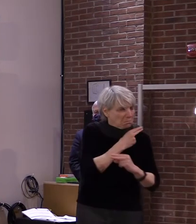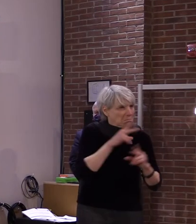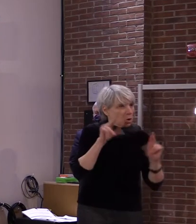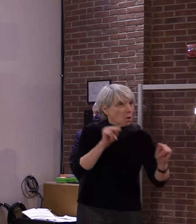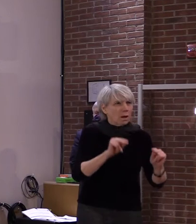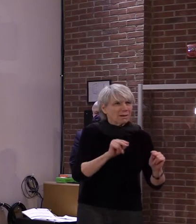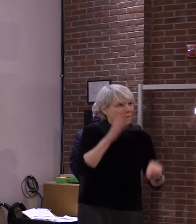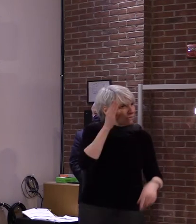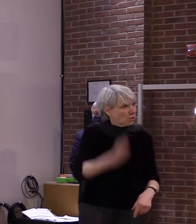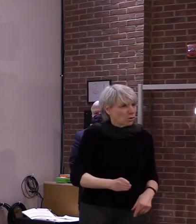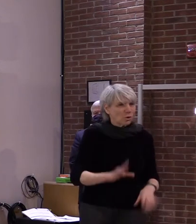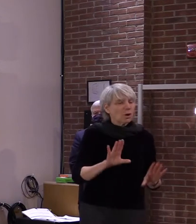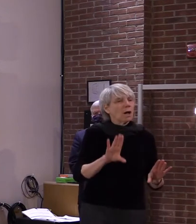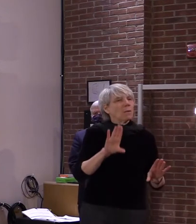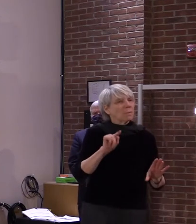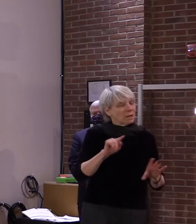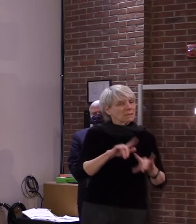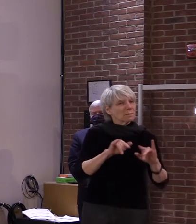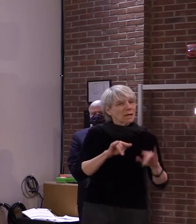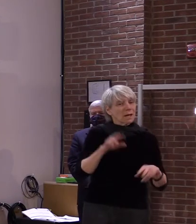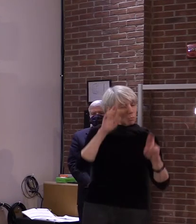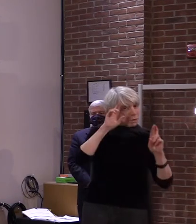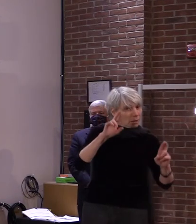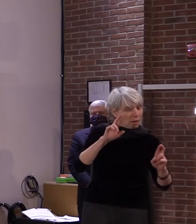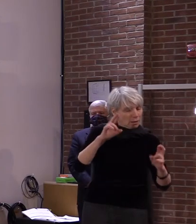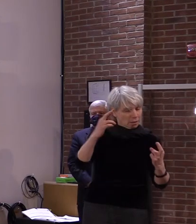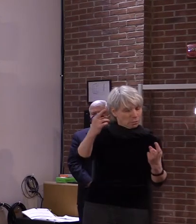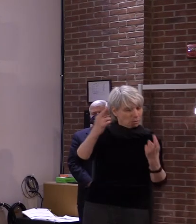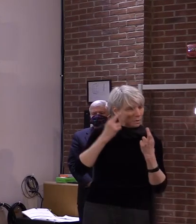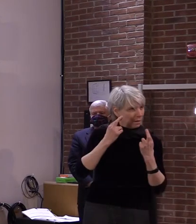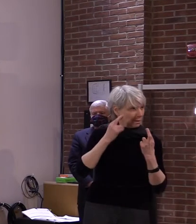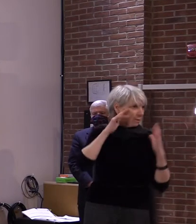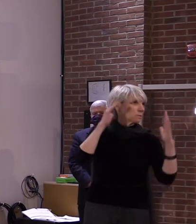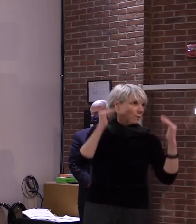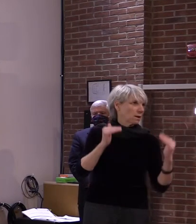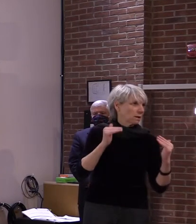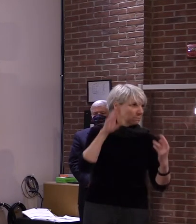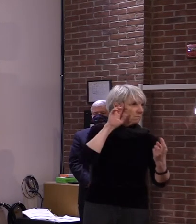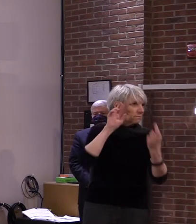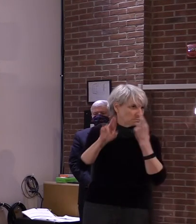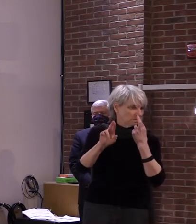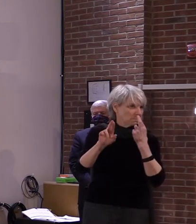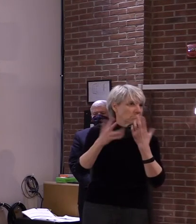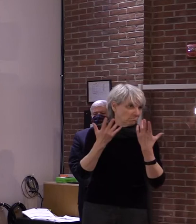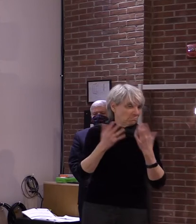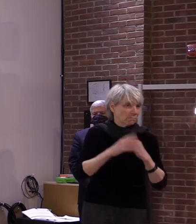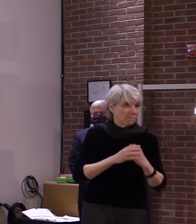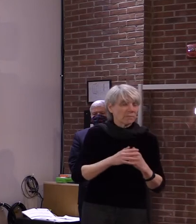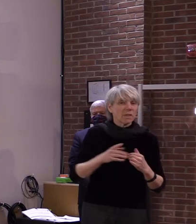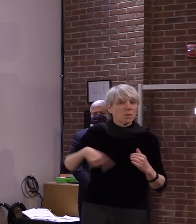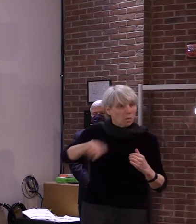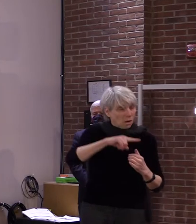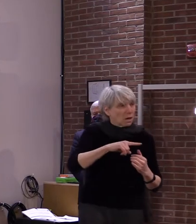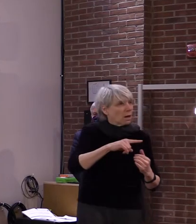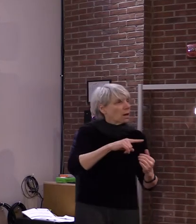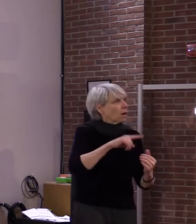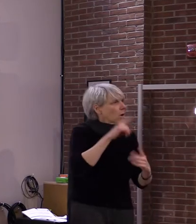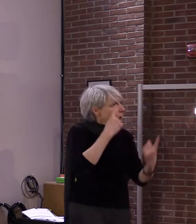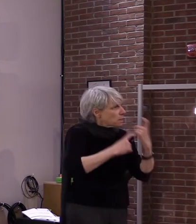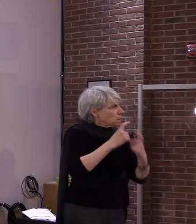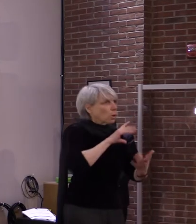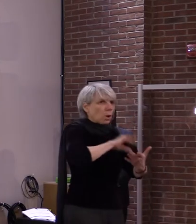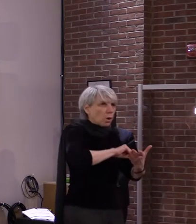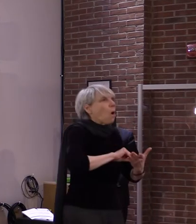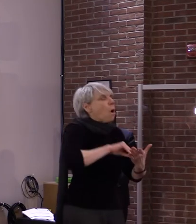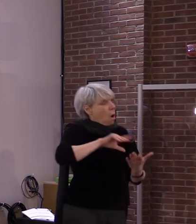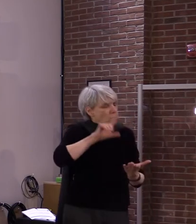want respect on the other on the other side as well that you're going to use this information uh to inform vermonters and um we just